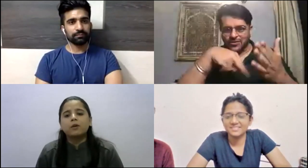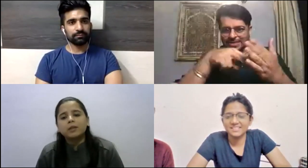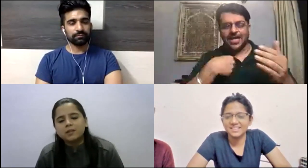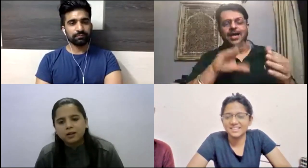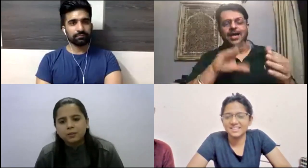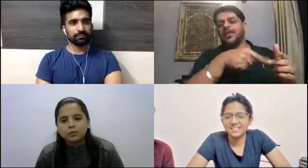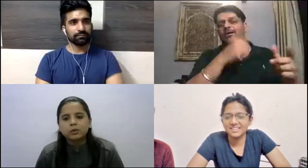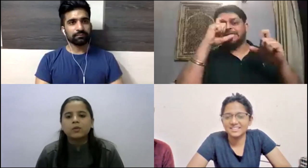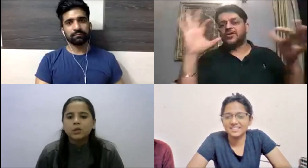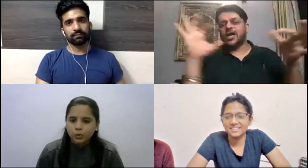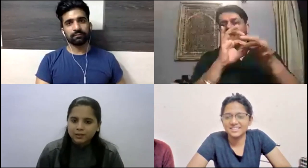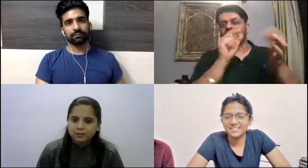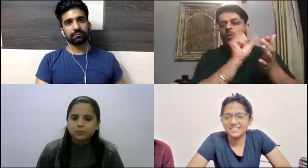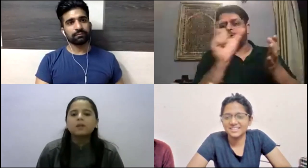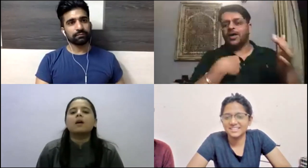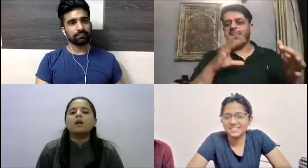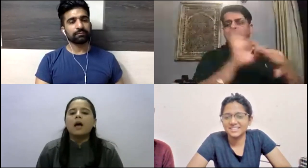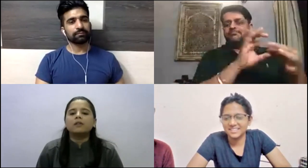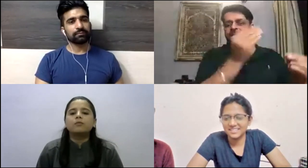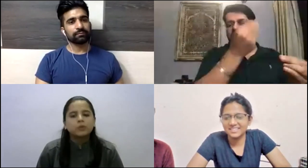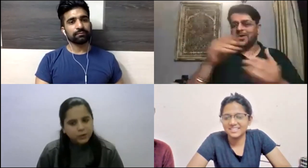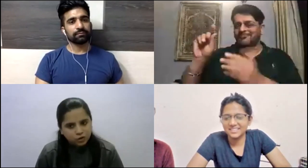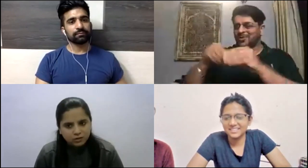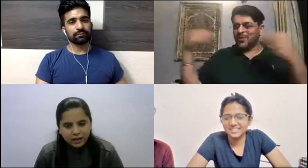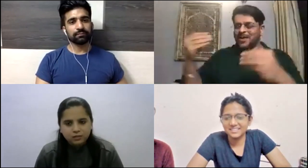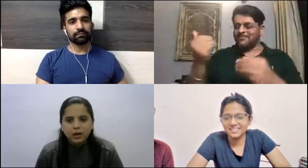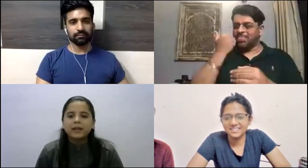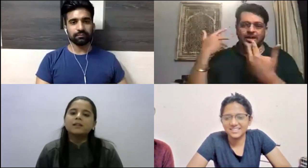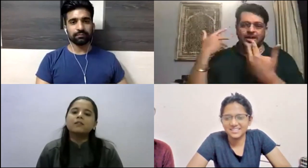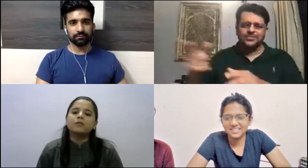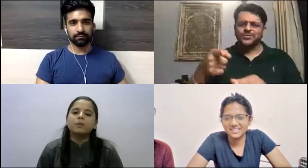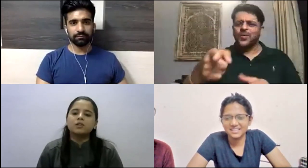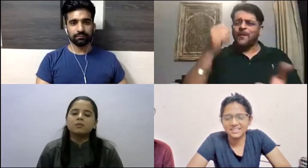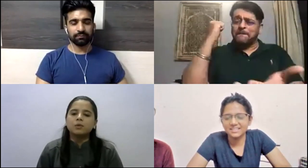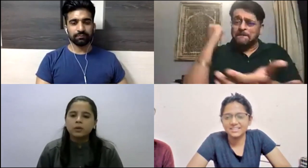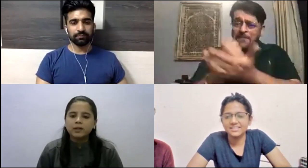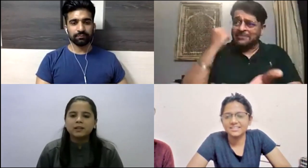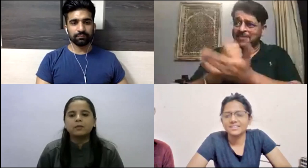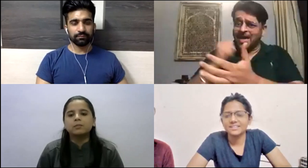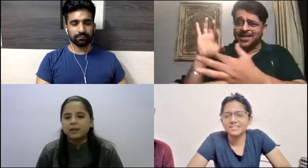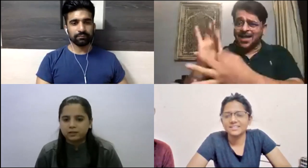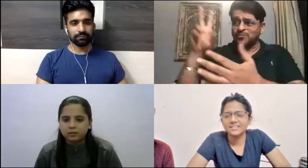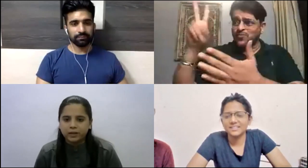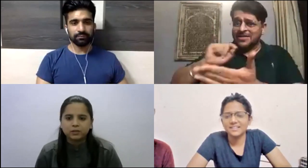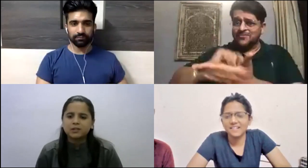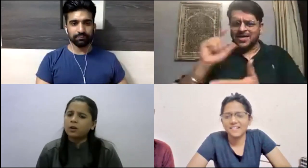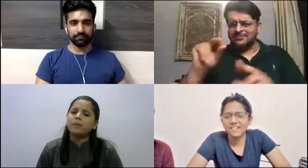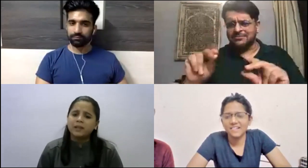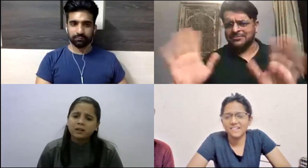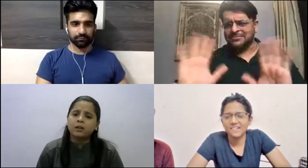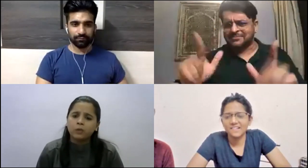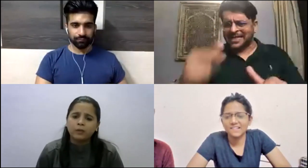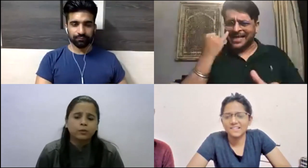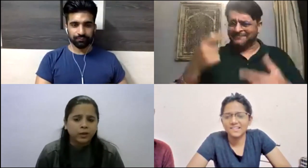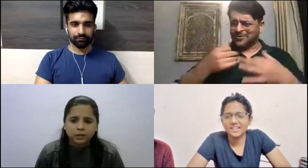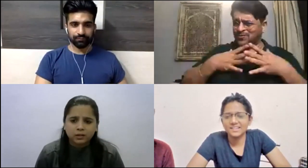get it from the Instagram through the visuals Hmm. and through the pictures, right? So I get the information more easily from that way. So it's not